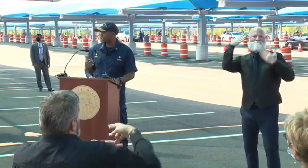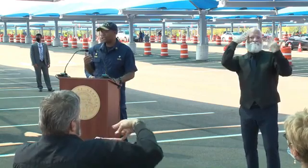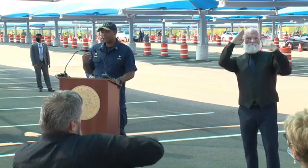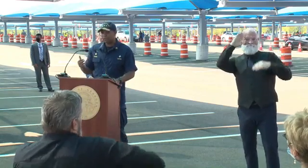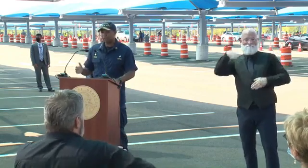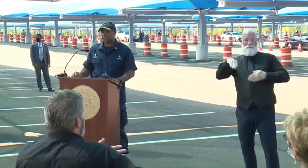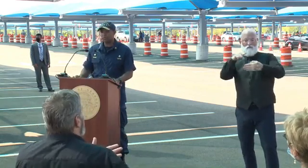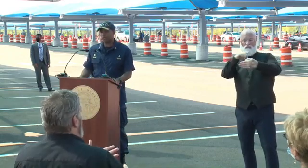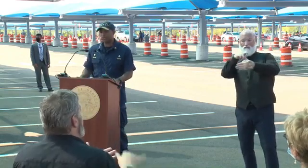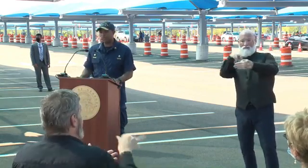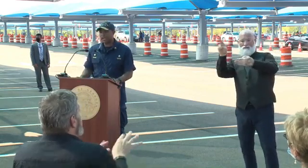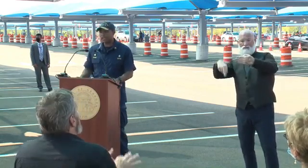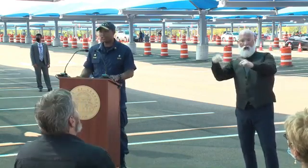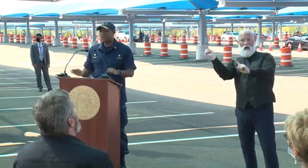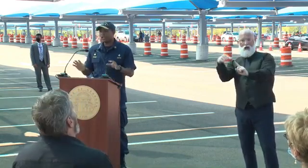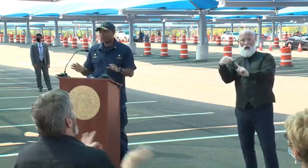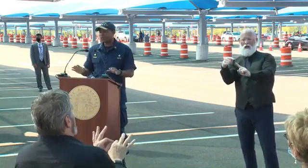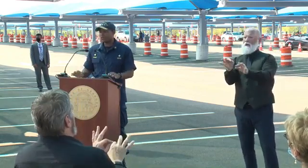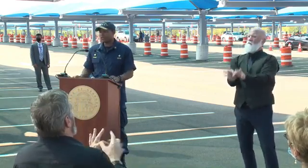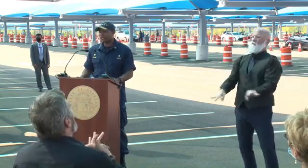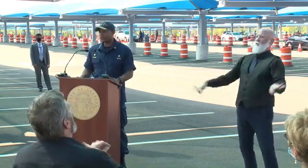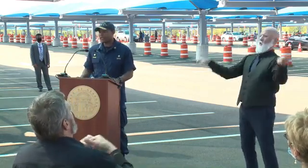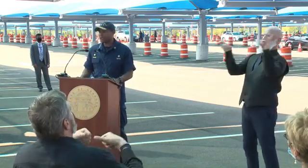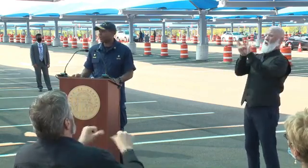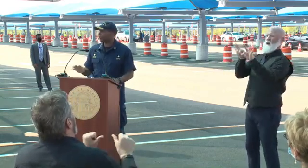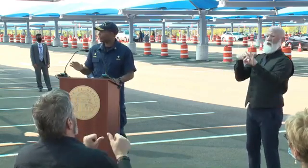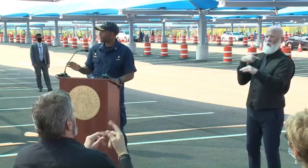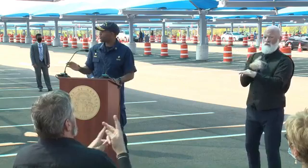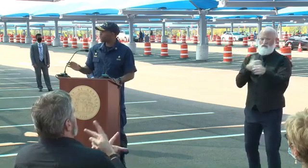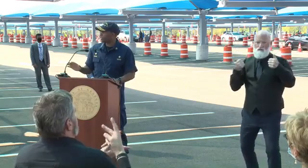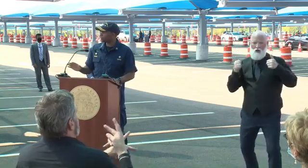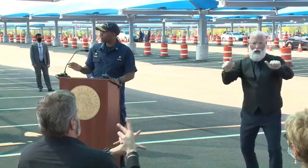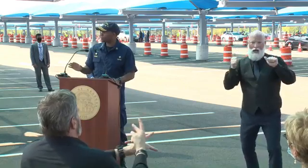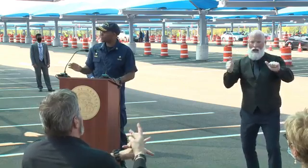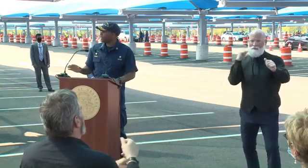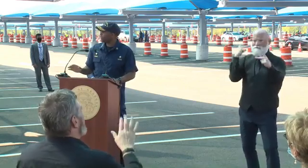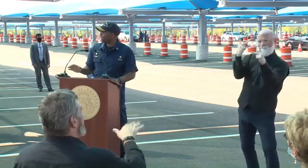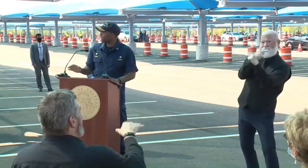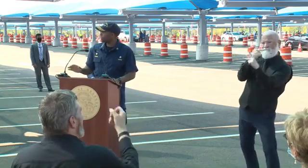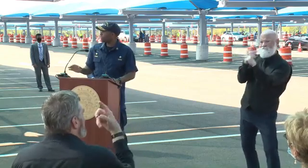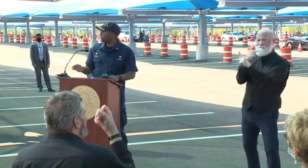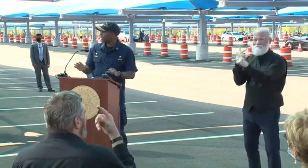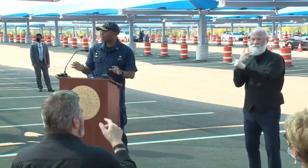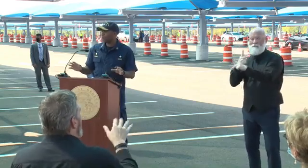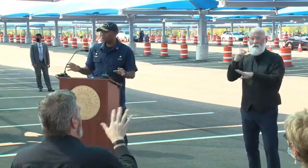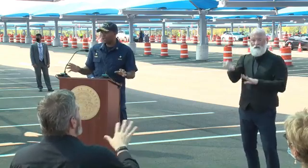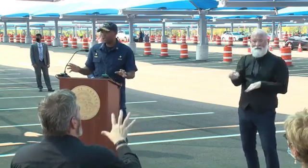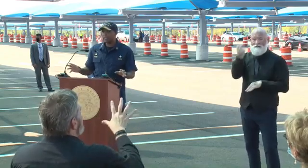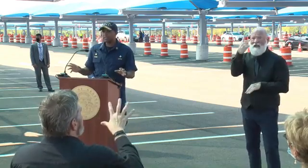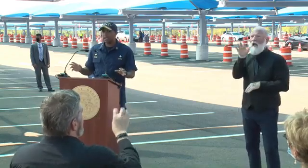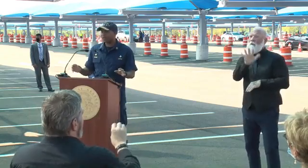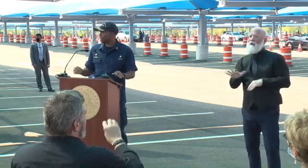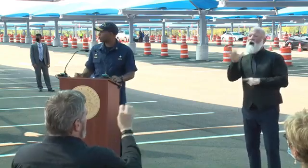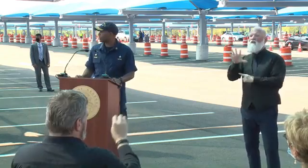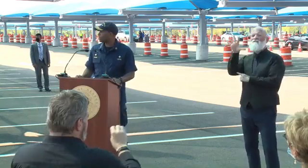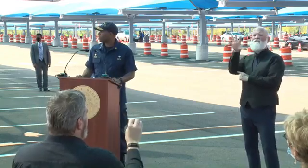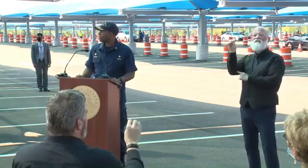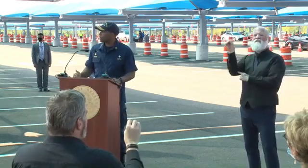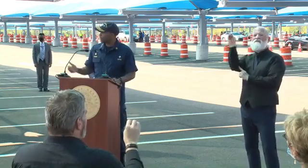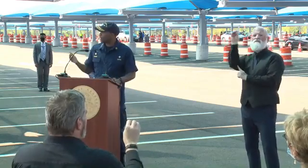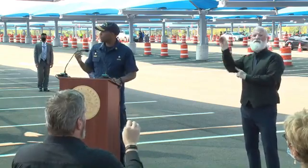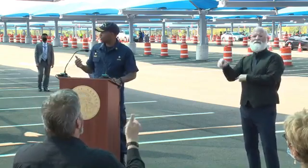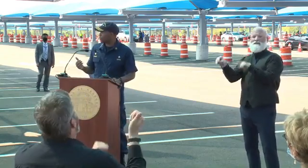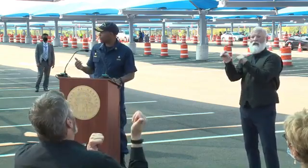task force. It's something that we are tracking. I want everyone to understand about 50% of the tests done in the entire